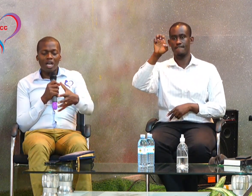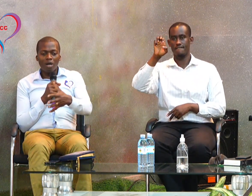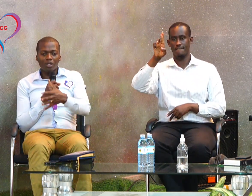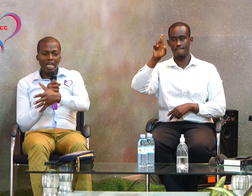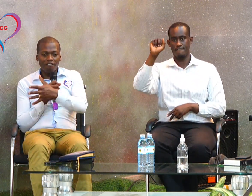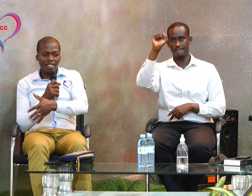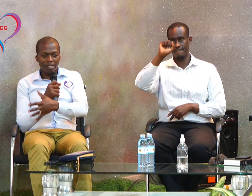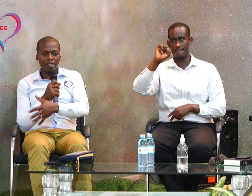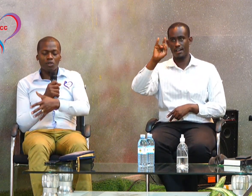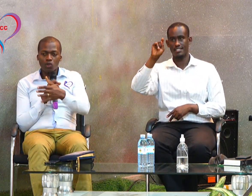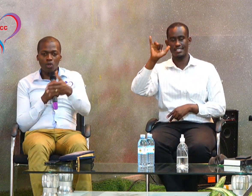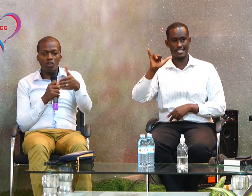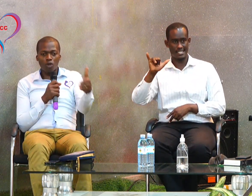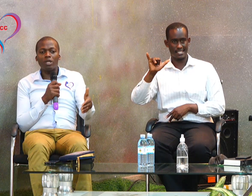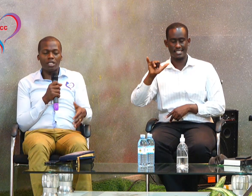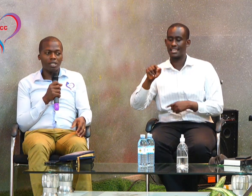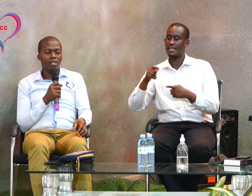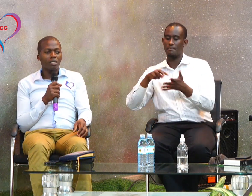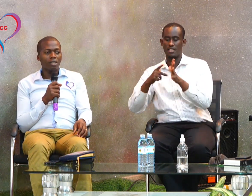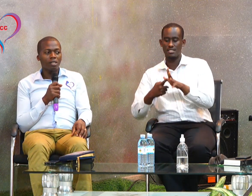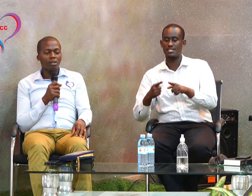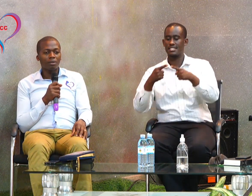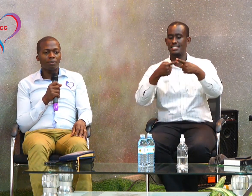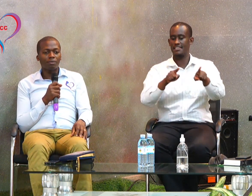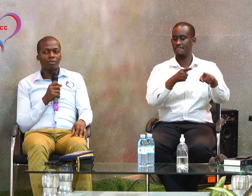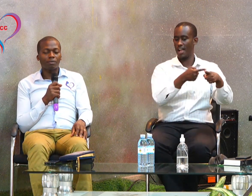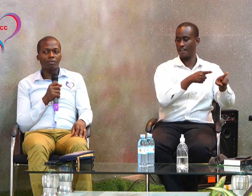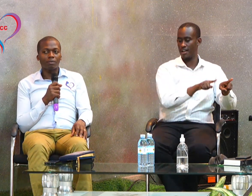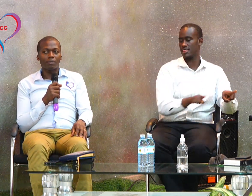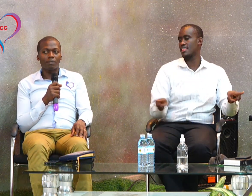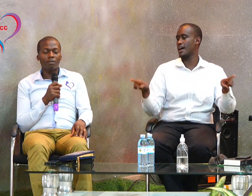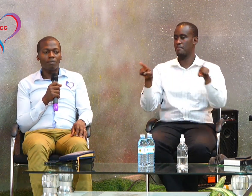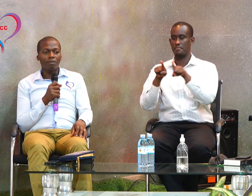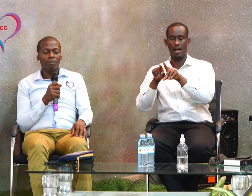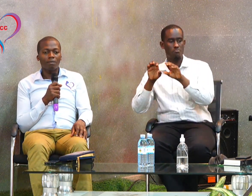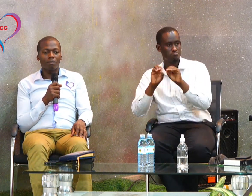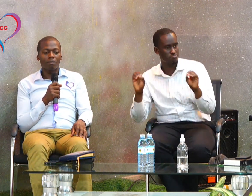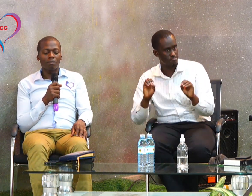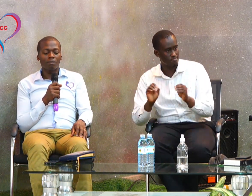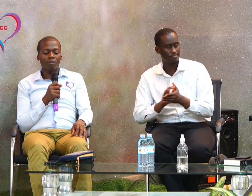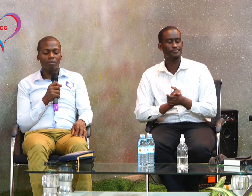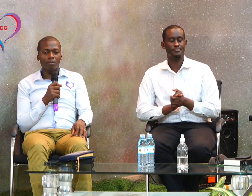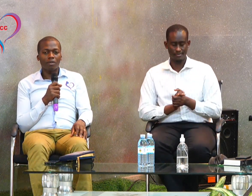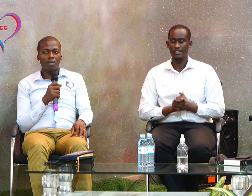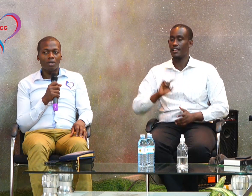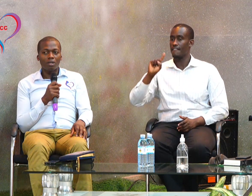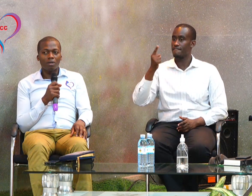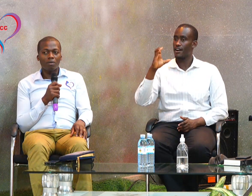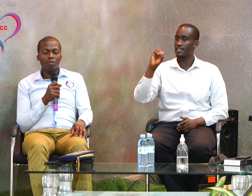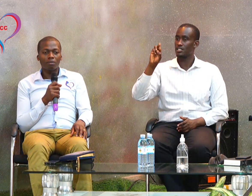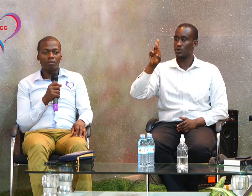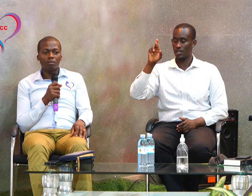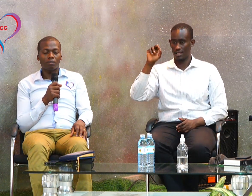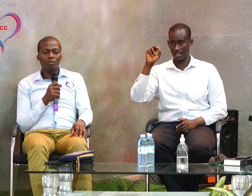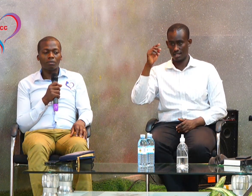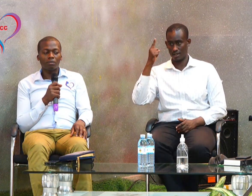out about diversity, not uniformity. Oja kwete girizanti mu Bible mu sule kuminebili, yaba Collins Echisoka, baso